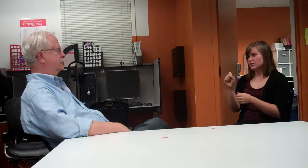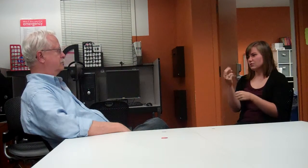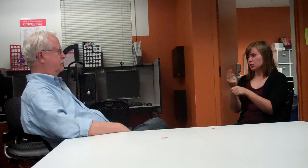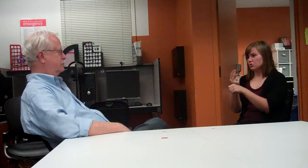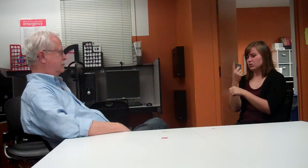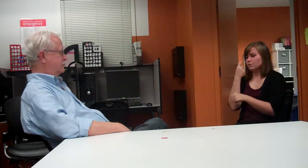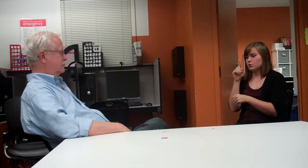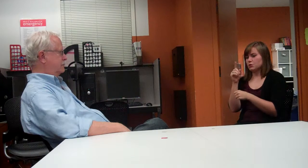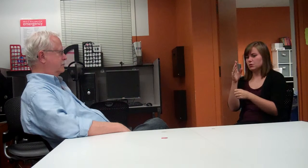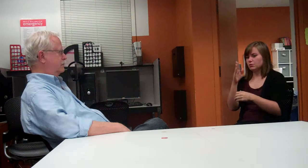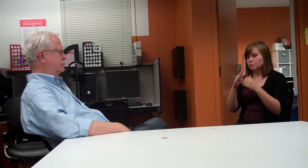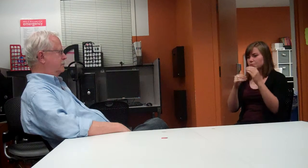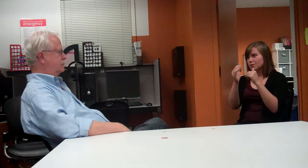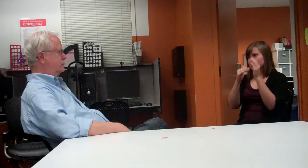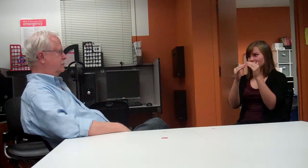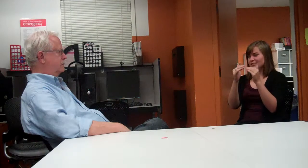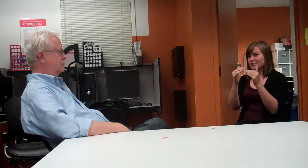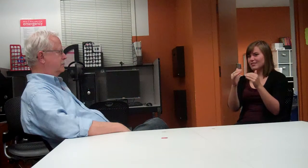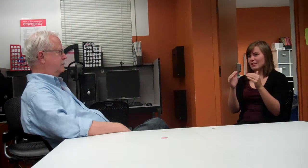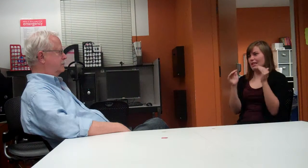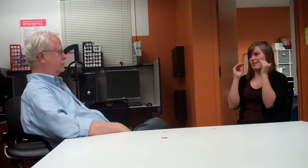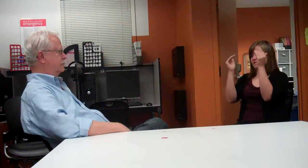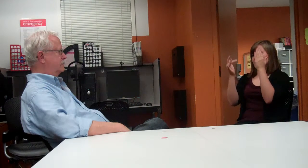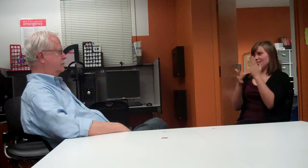of more advanced tech classes that I would never understand.